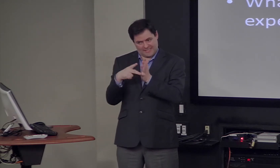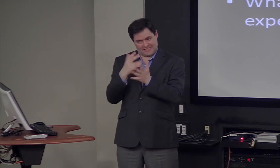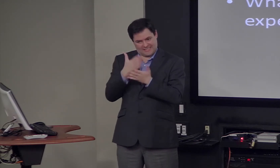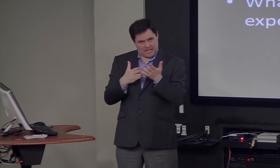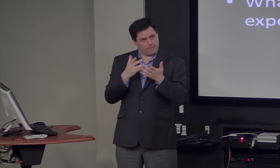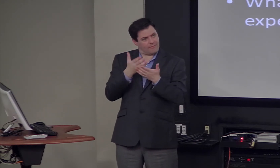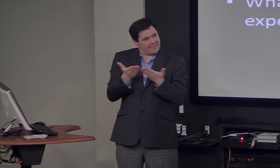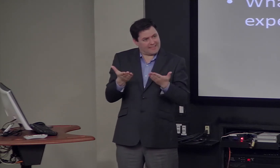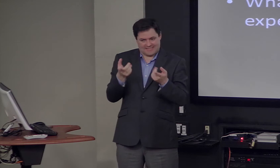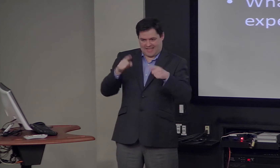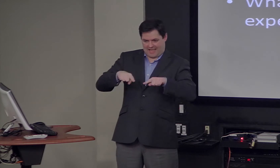in fact